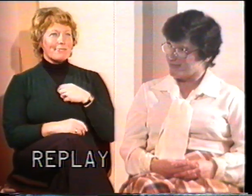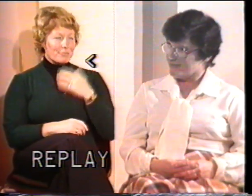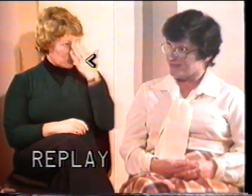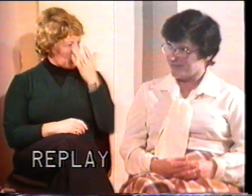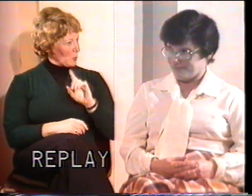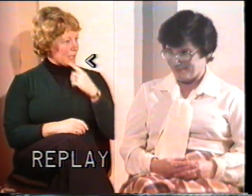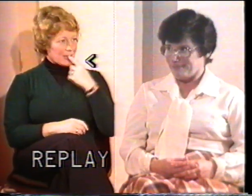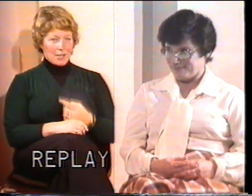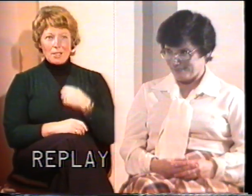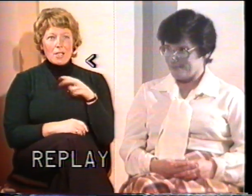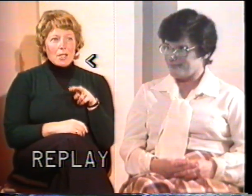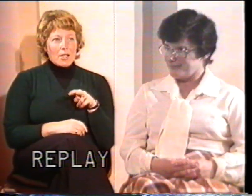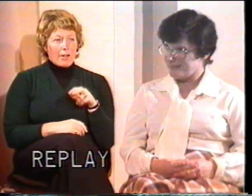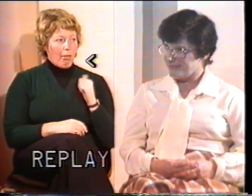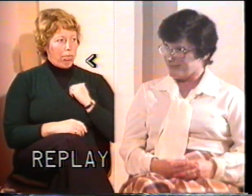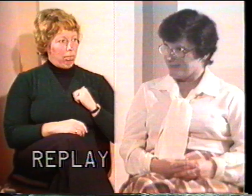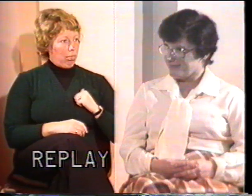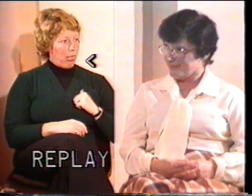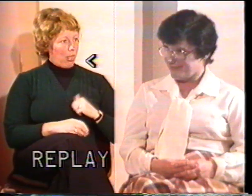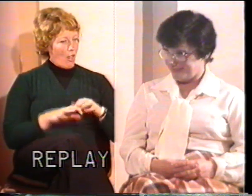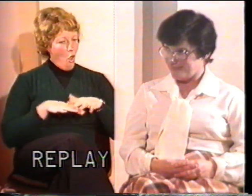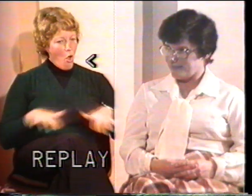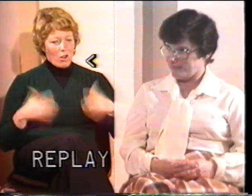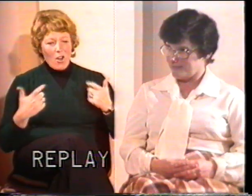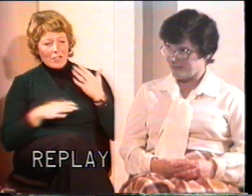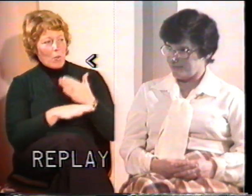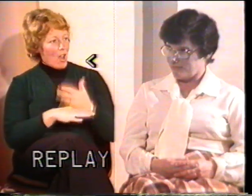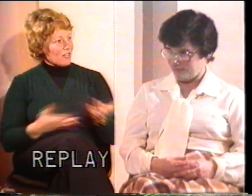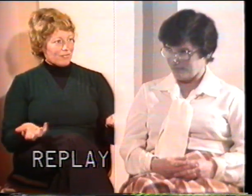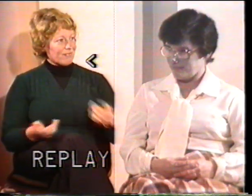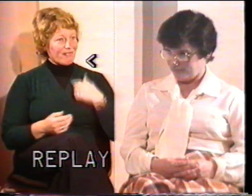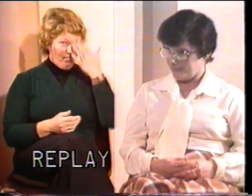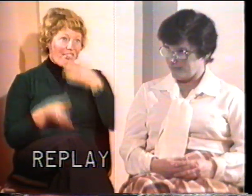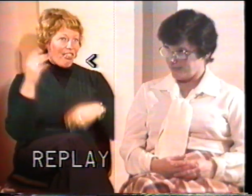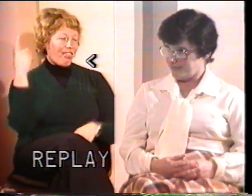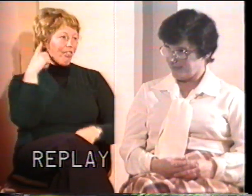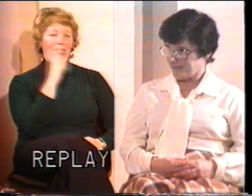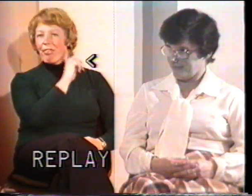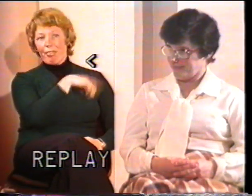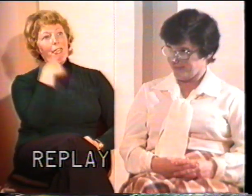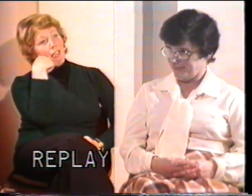talk, and I didn't know what they said. I would stare at them. I really couldn't be bothered. I lost a lot of interest in my work. Went in one ear, out the